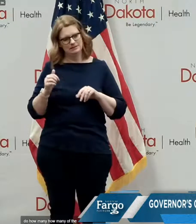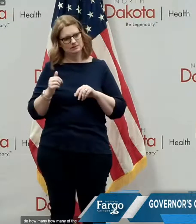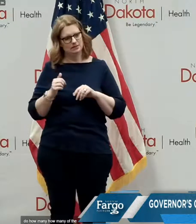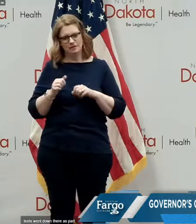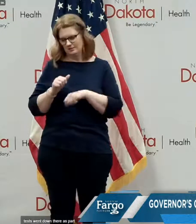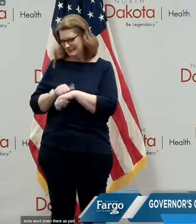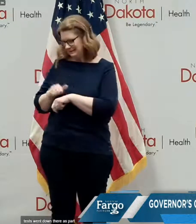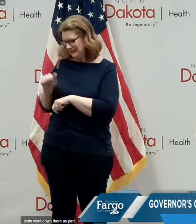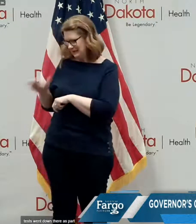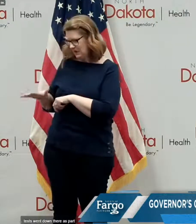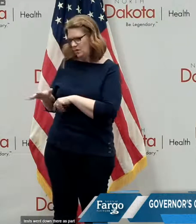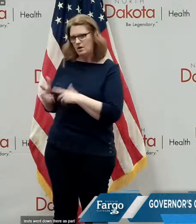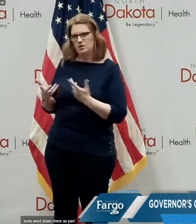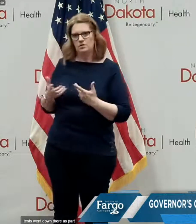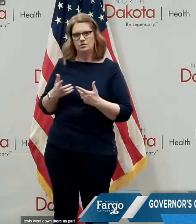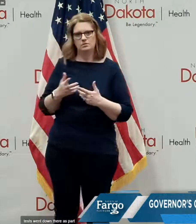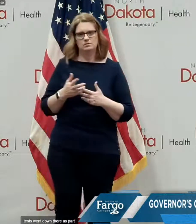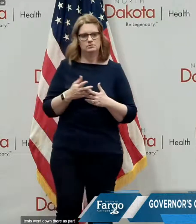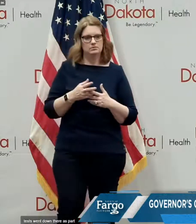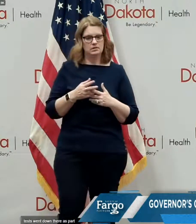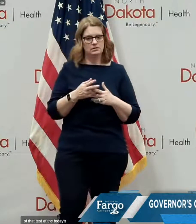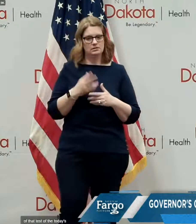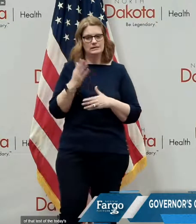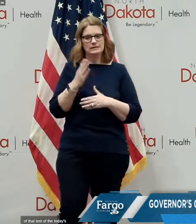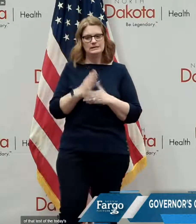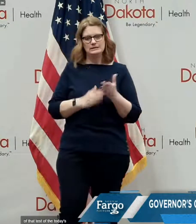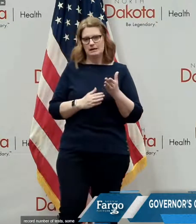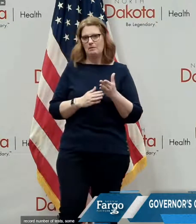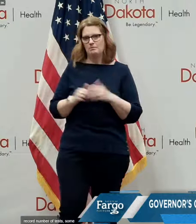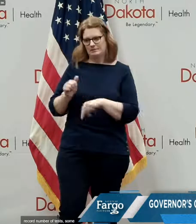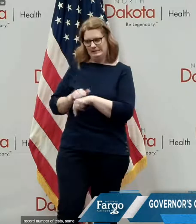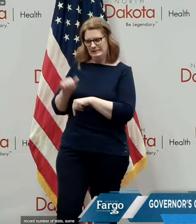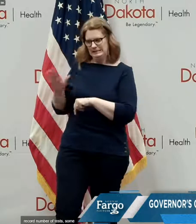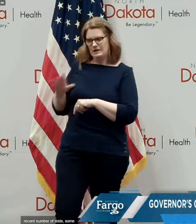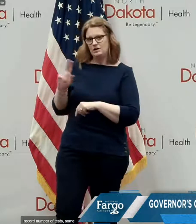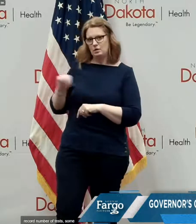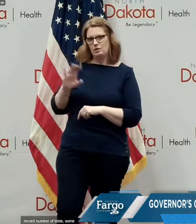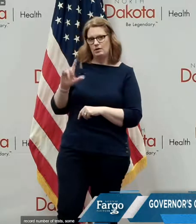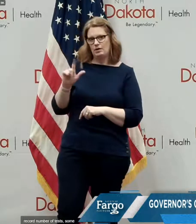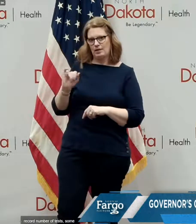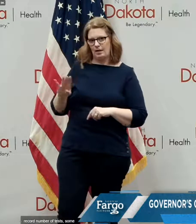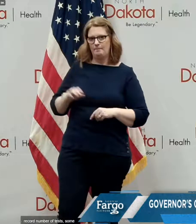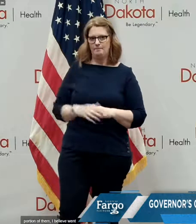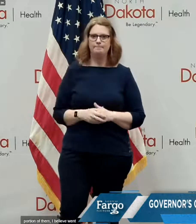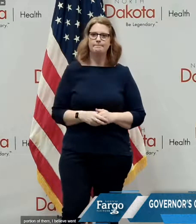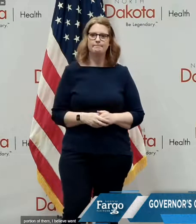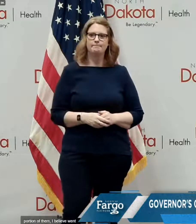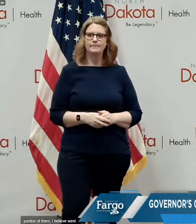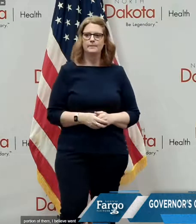of today's record number of tests. Some portion of them, I believe, went to the North Carolina lab.